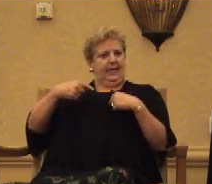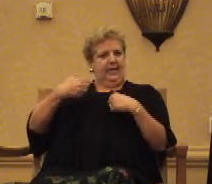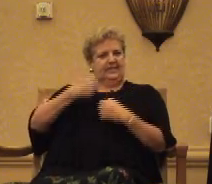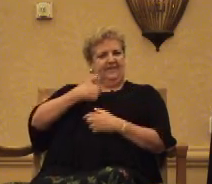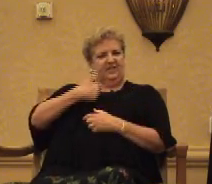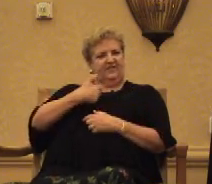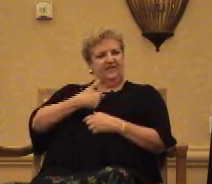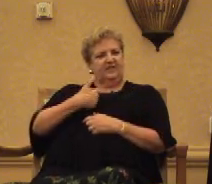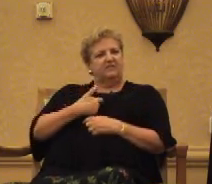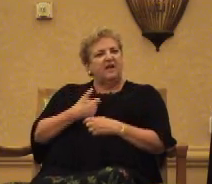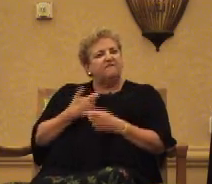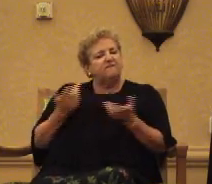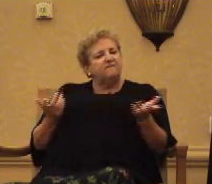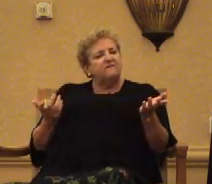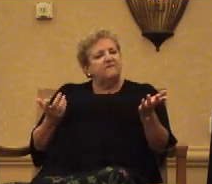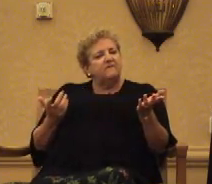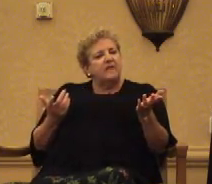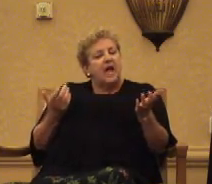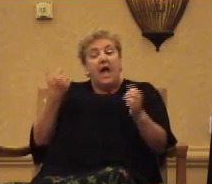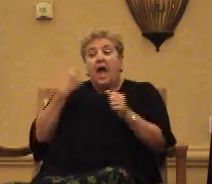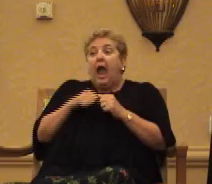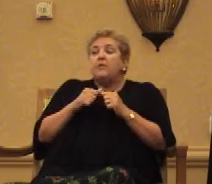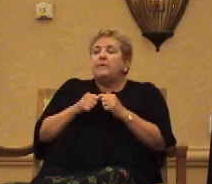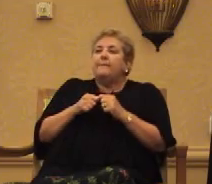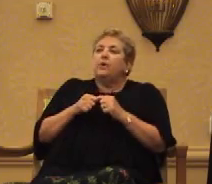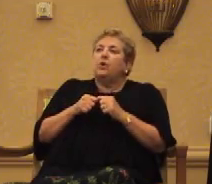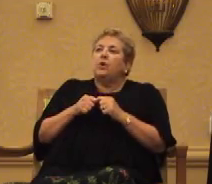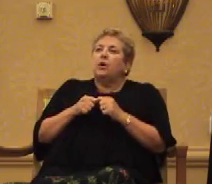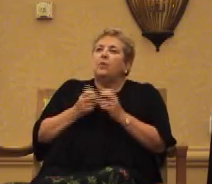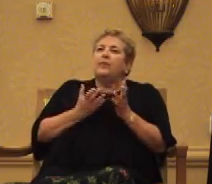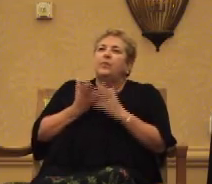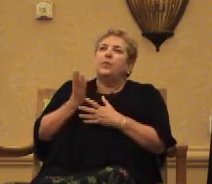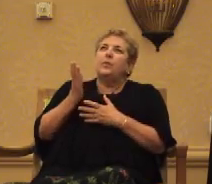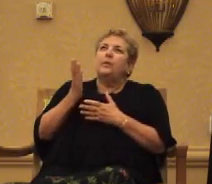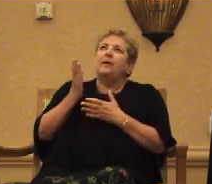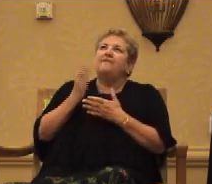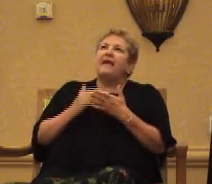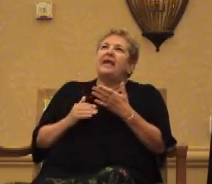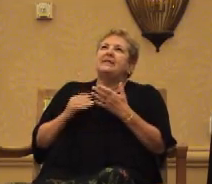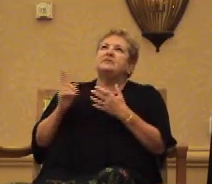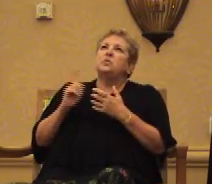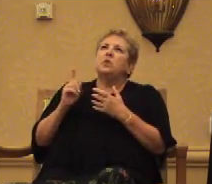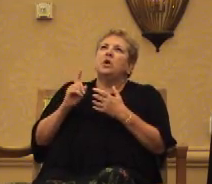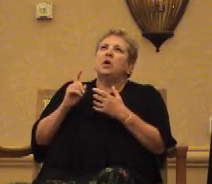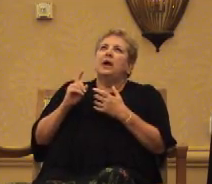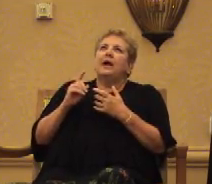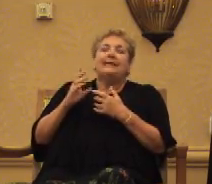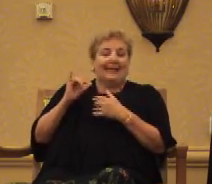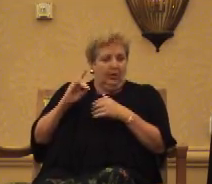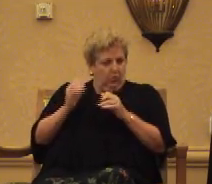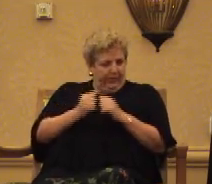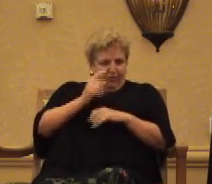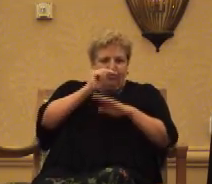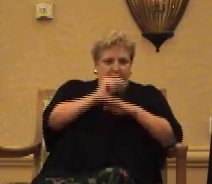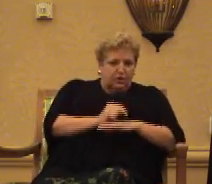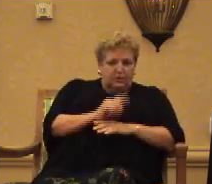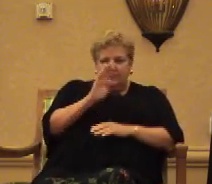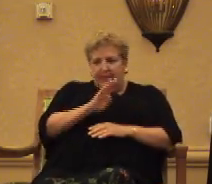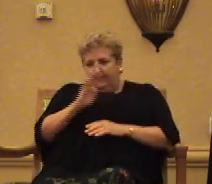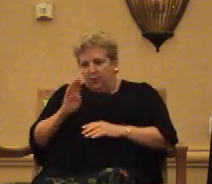self. I remember I went through this phase where I did it with the traditions, I did it with the big book, I did it with the steps. I went through